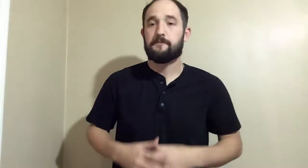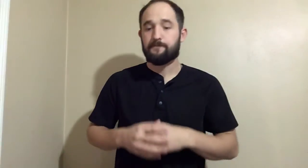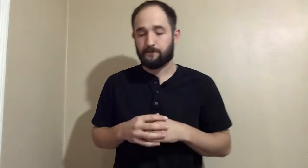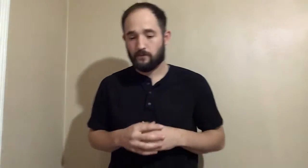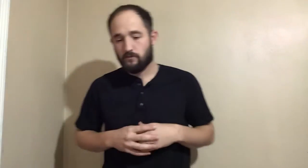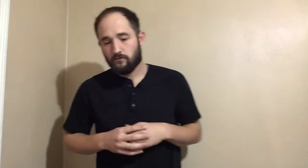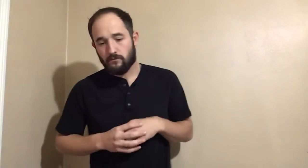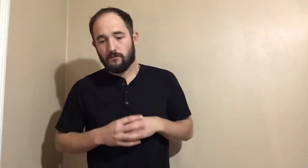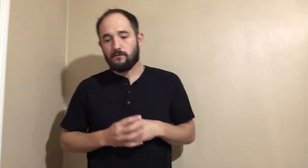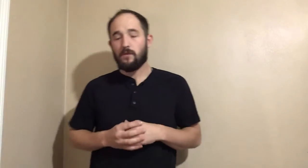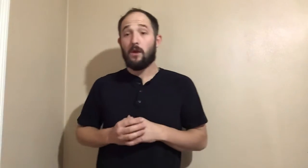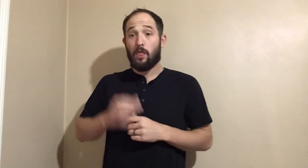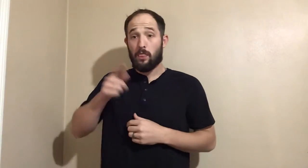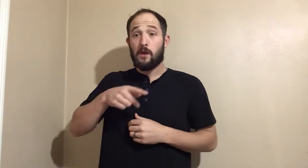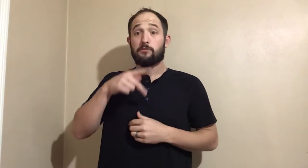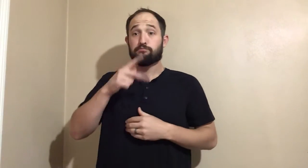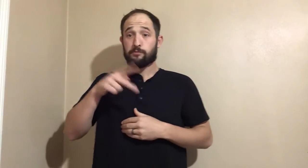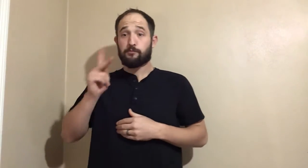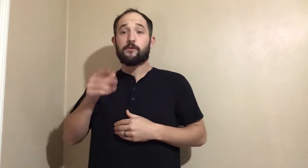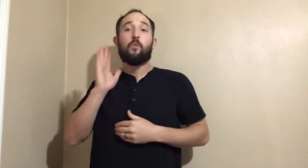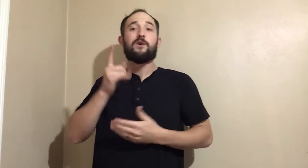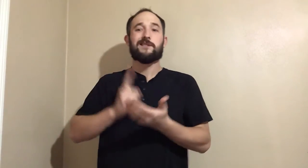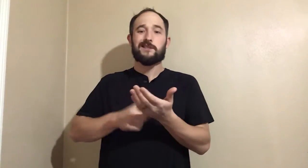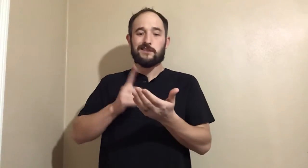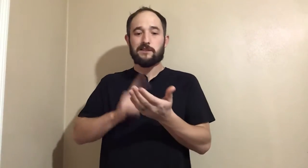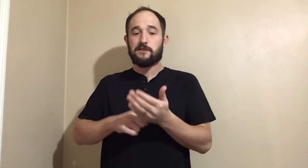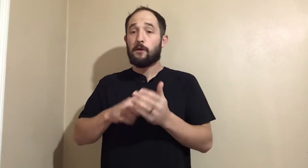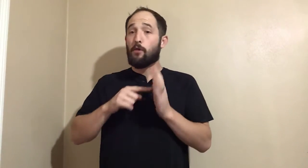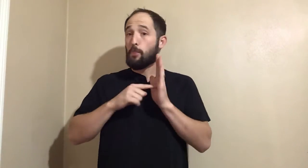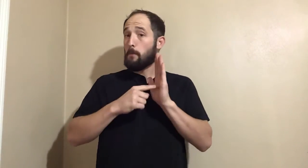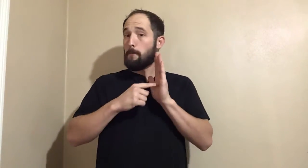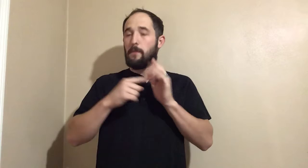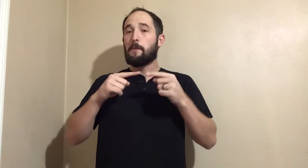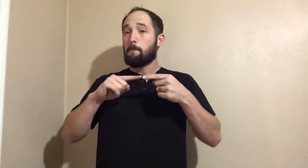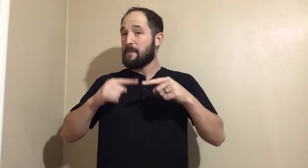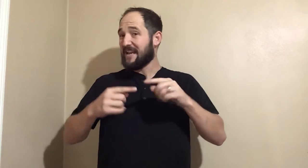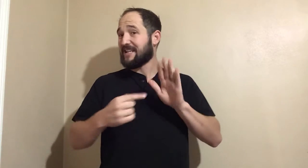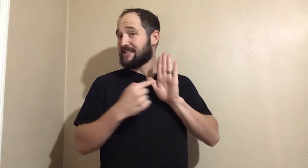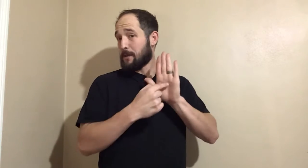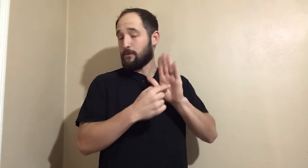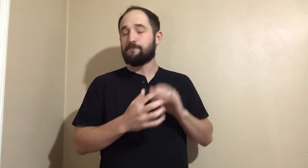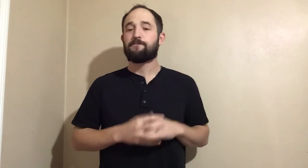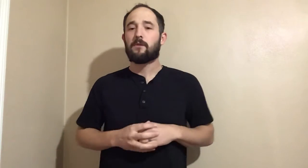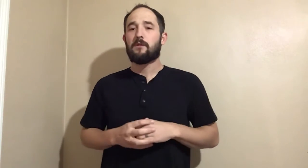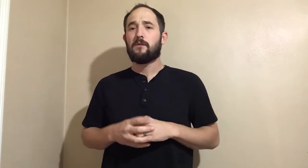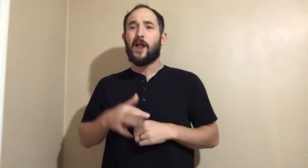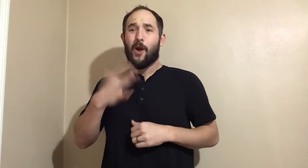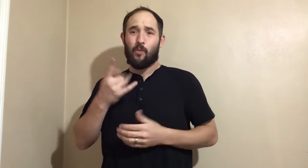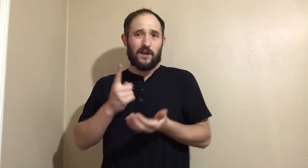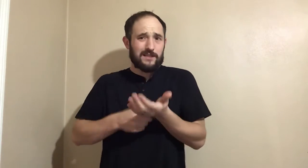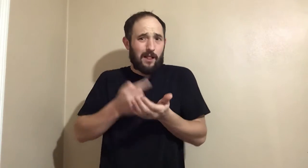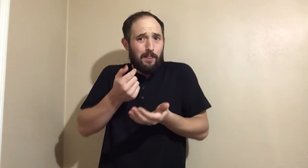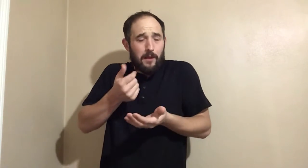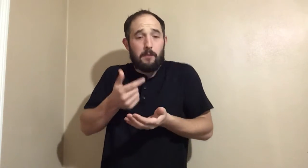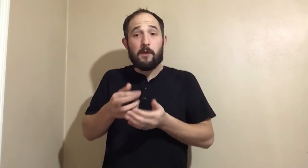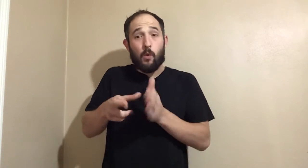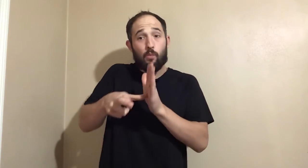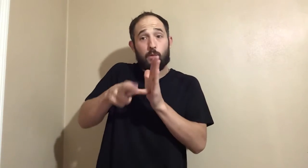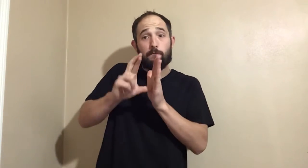This PowerPoint is on the pain exemplars, and I'd just like to review a little bit something about the WHO